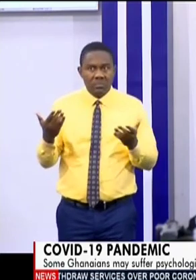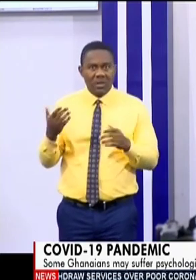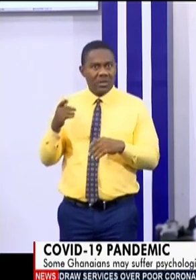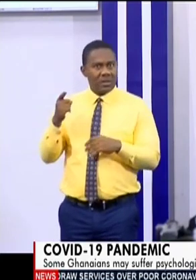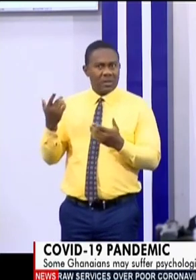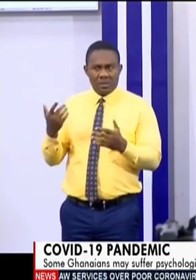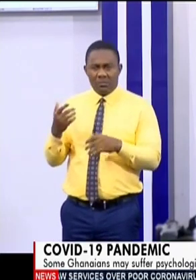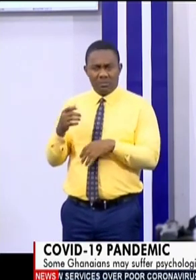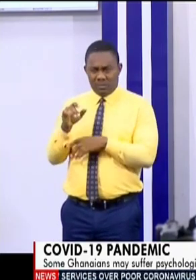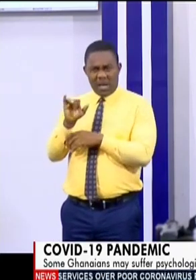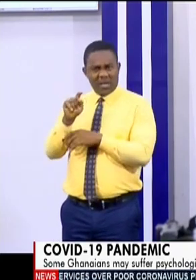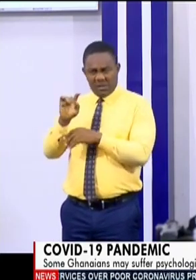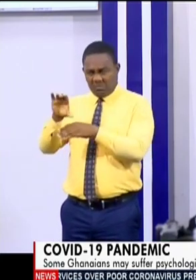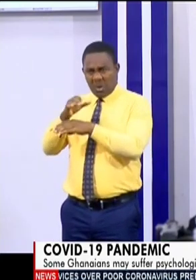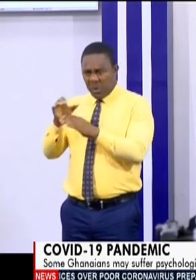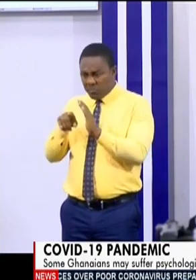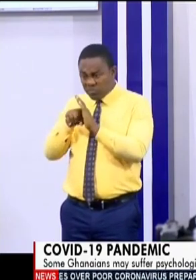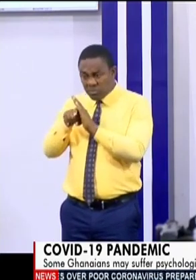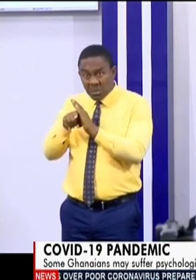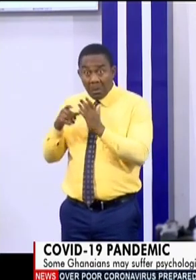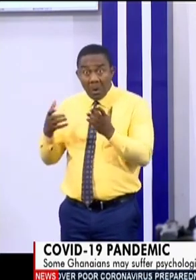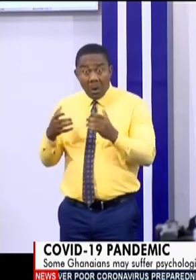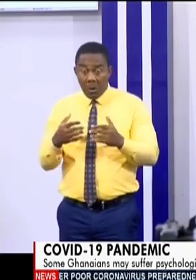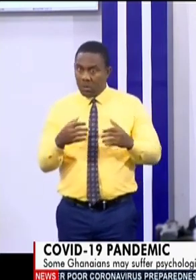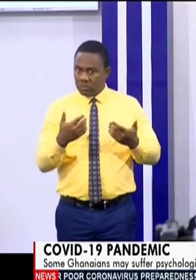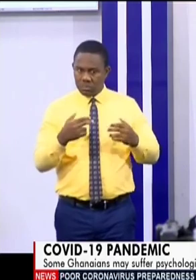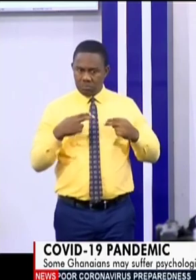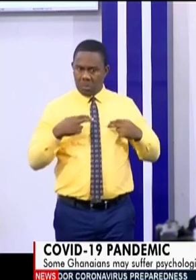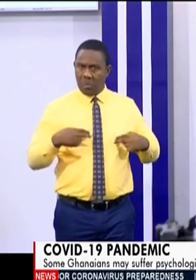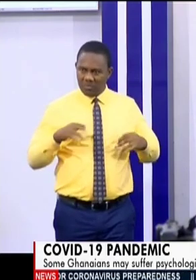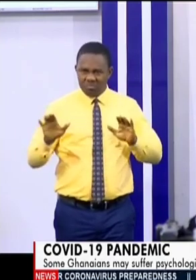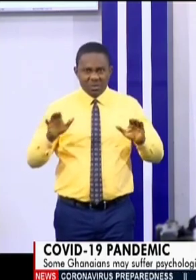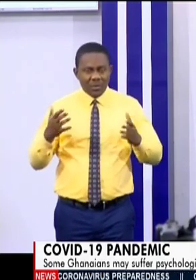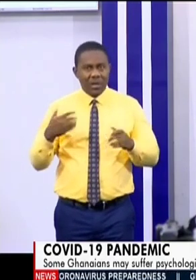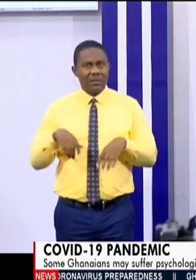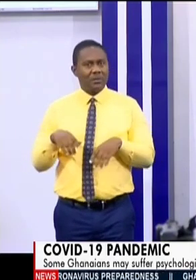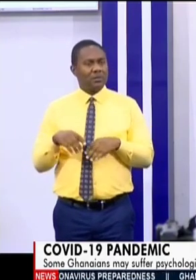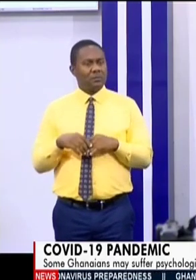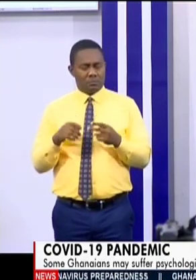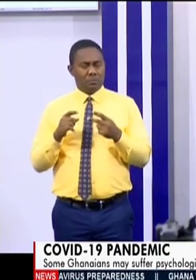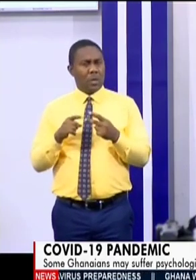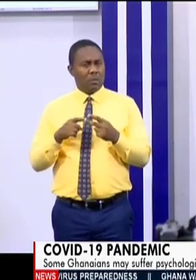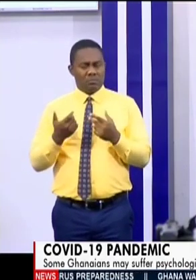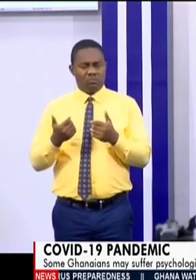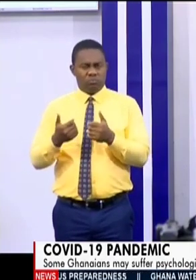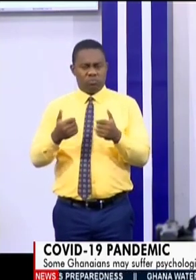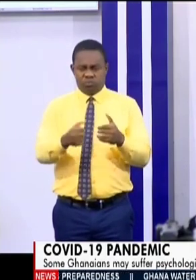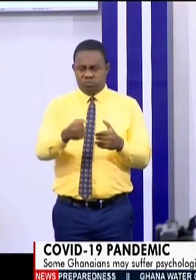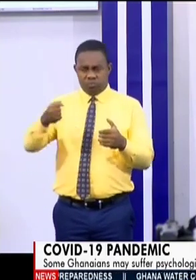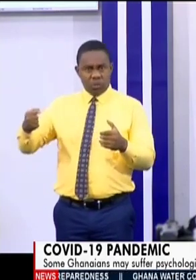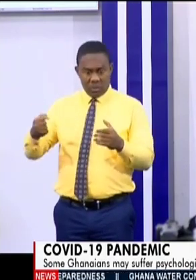in the IT world. Virus means you are likely to lose something. think of isolation. To